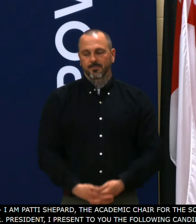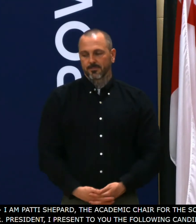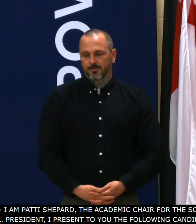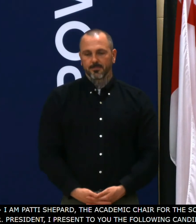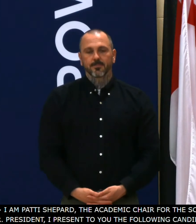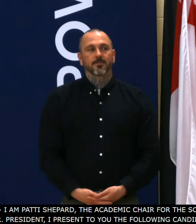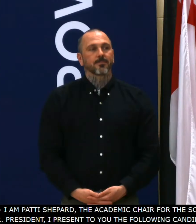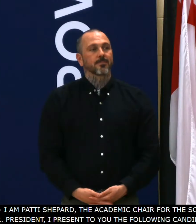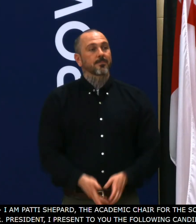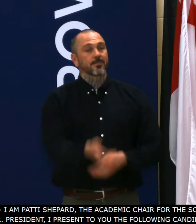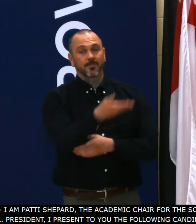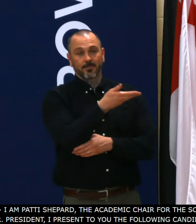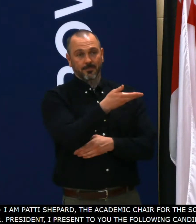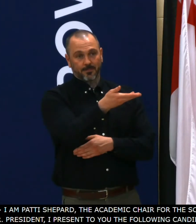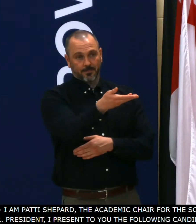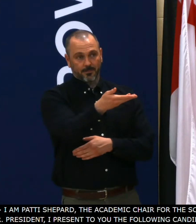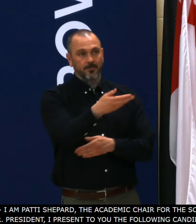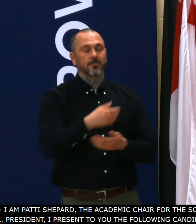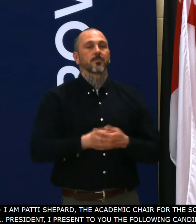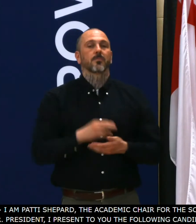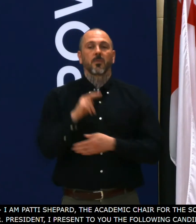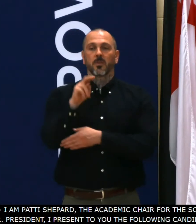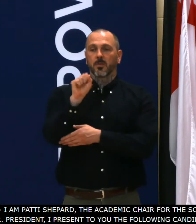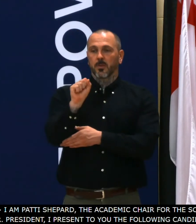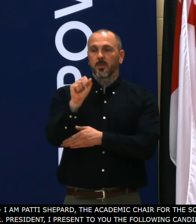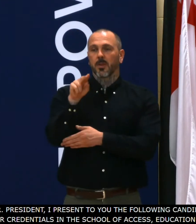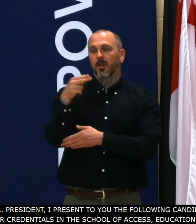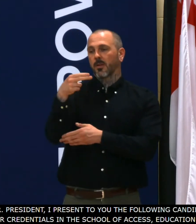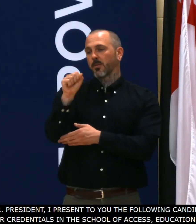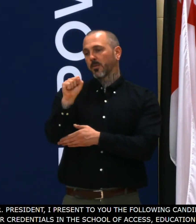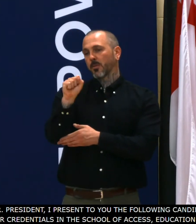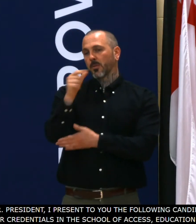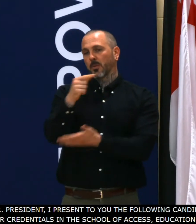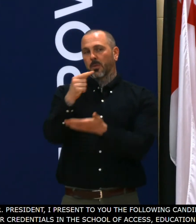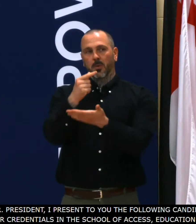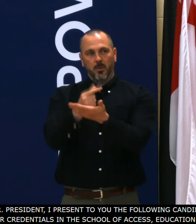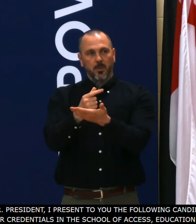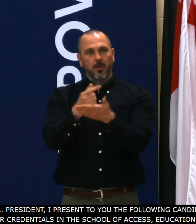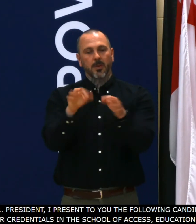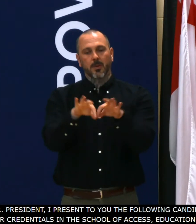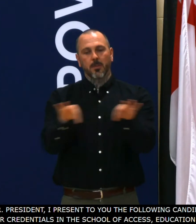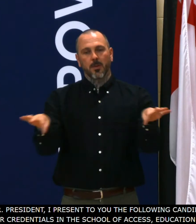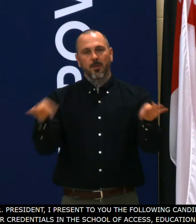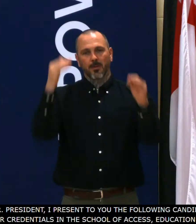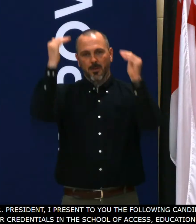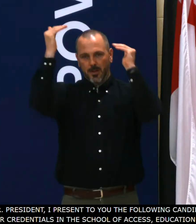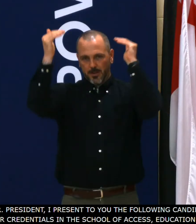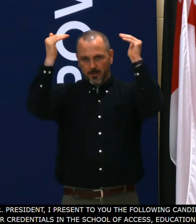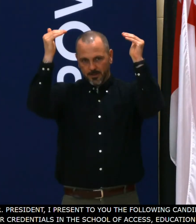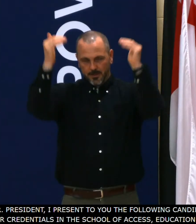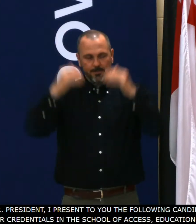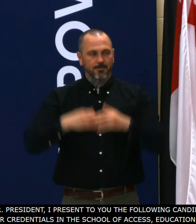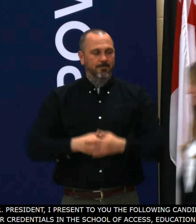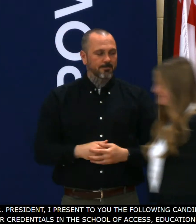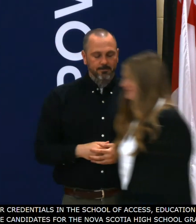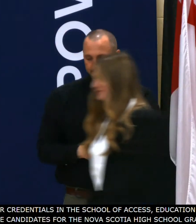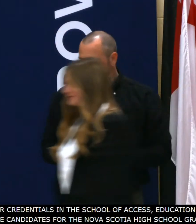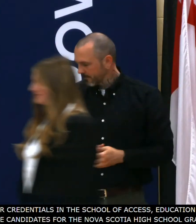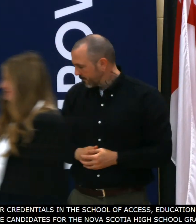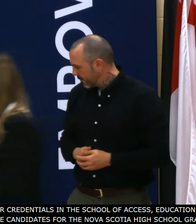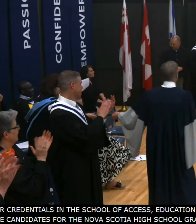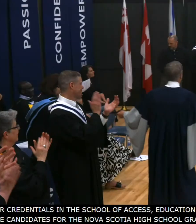The candidates for the Nova Scotia High School Graduation Diploma for Adults. Emma Eisner.